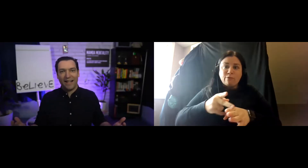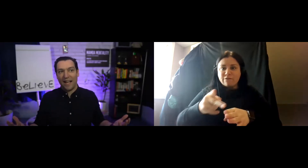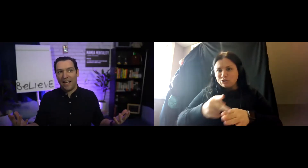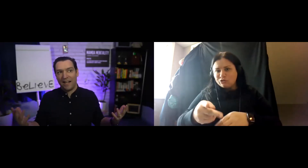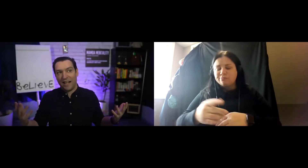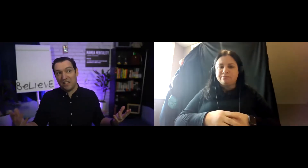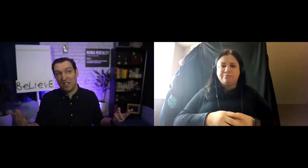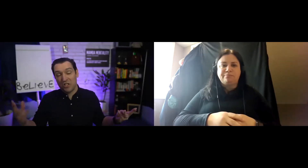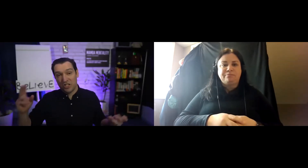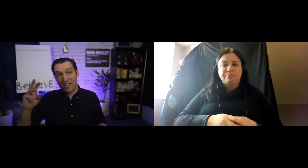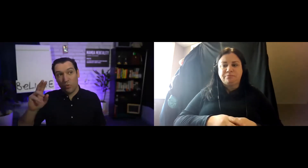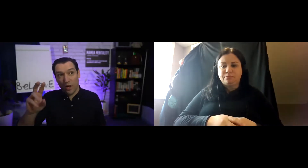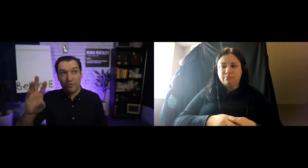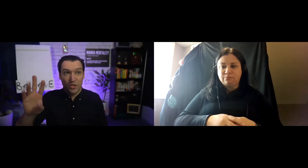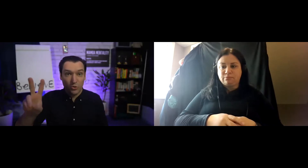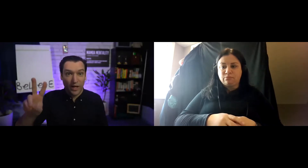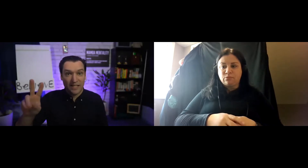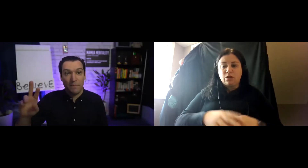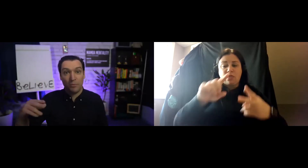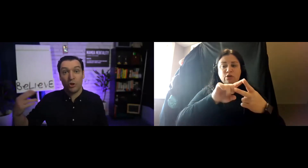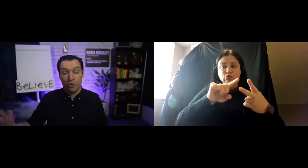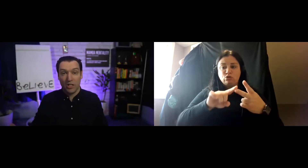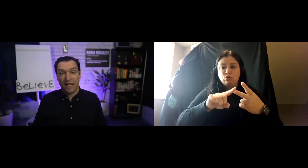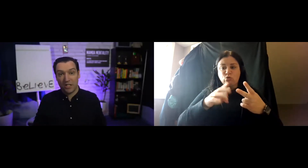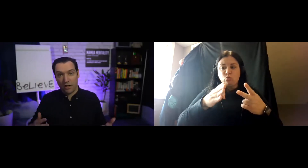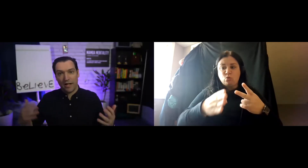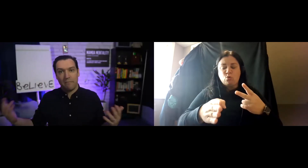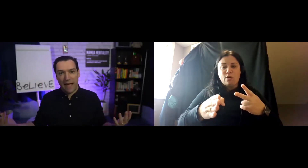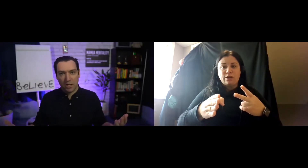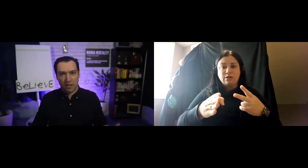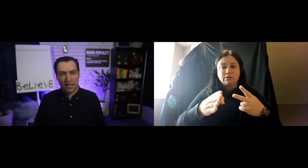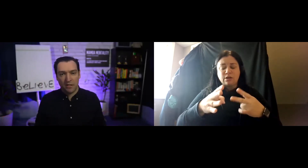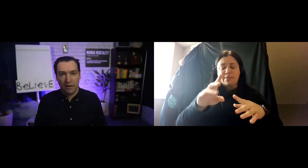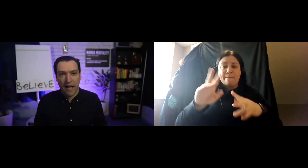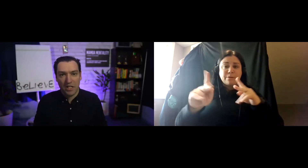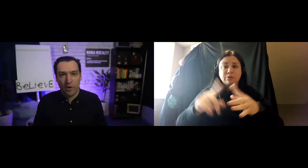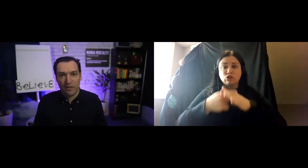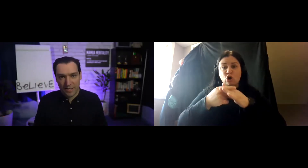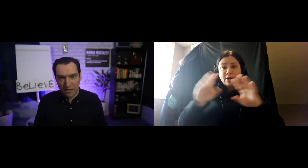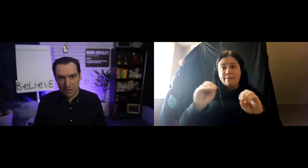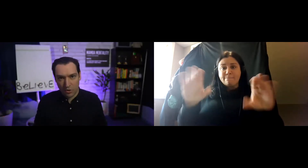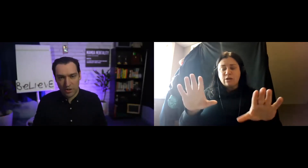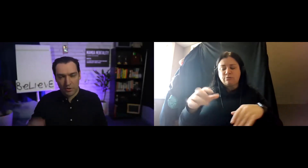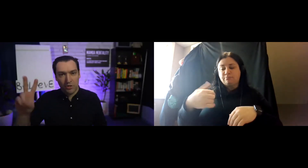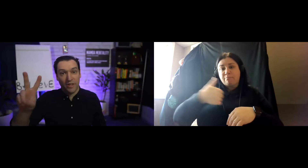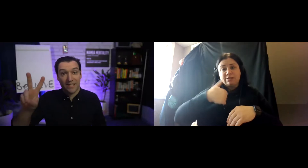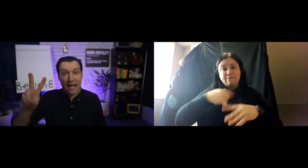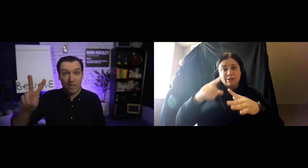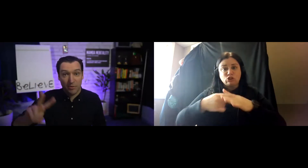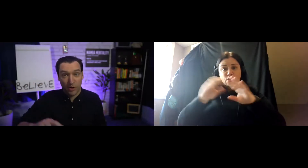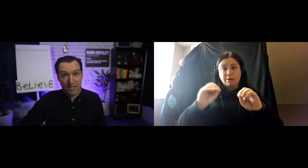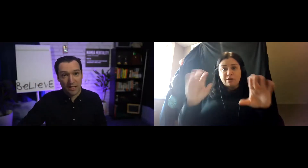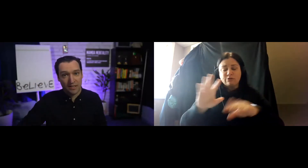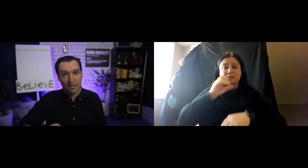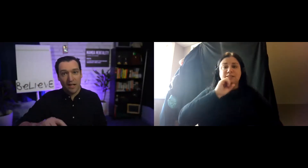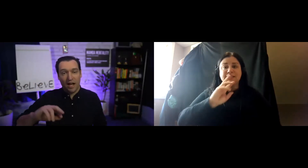I got, there's one of two ways that people usually get started in magic, because I started magic when I was 6 years old. There were two things that happened to me when